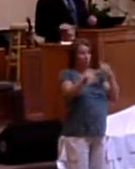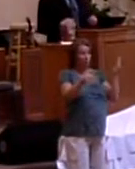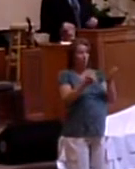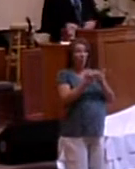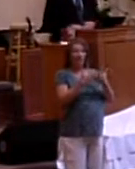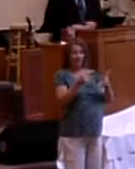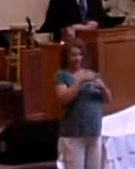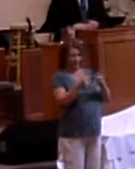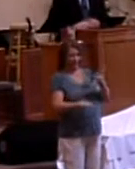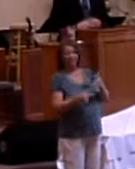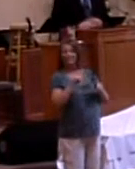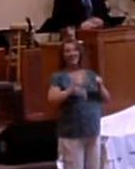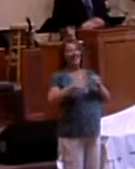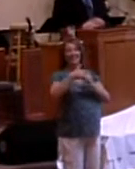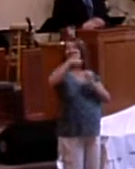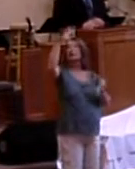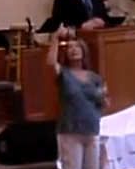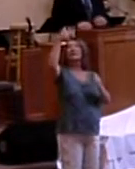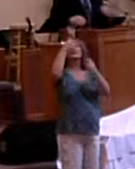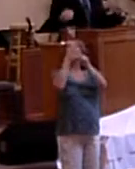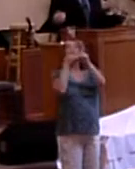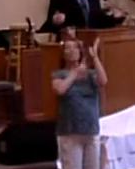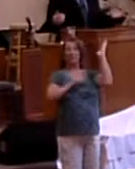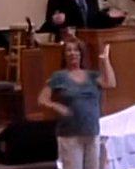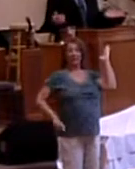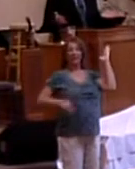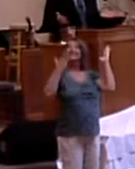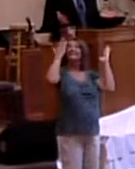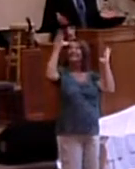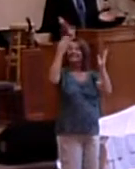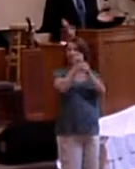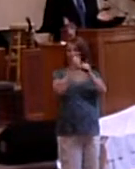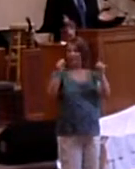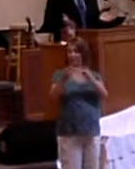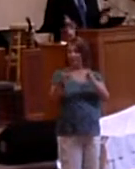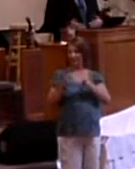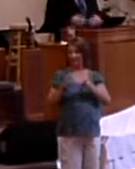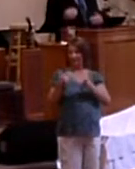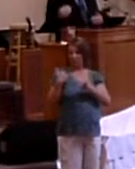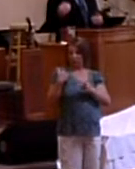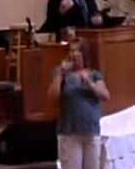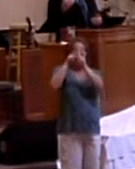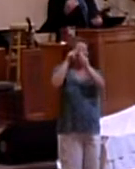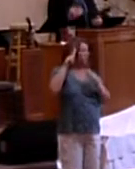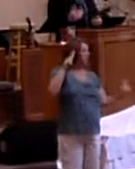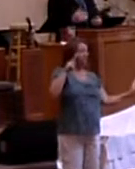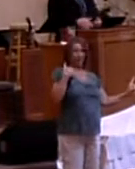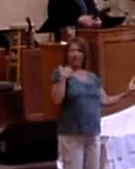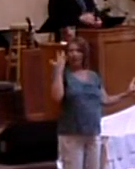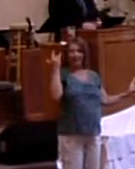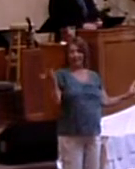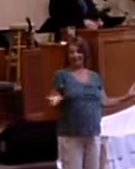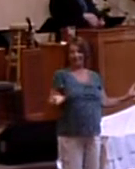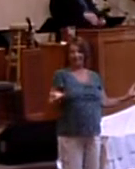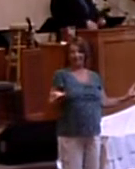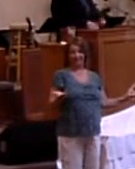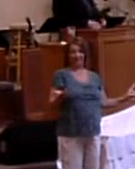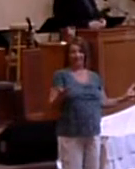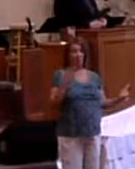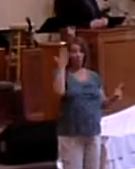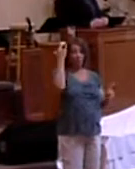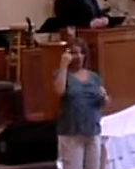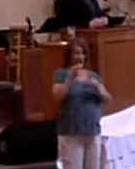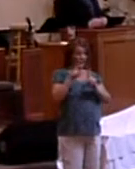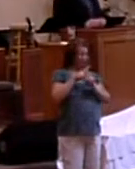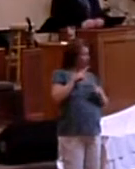will not separate us from the Lord. He is our refuge. Why do we run from Him? Why do we keep running away from the one thing